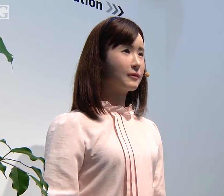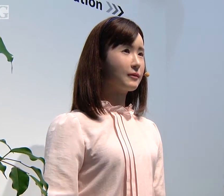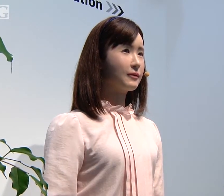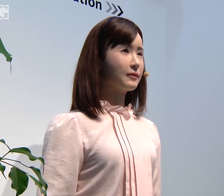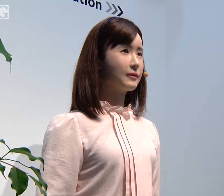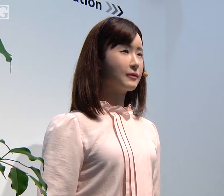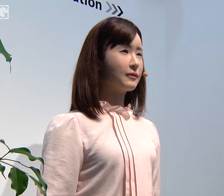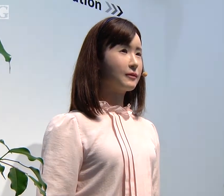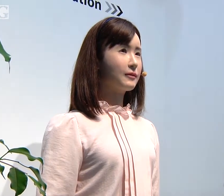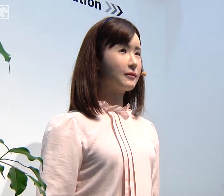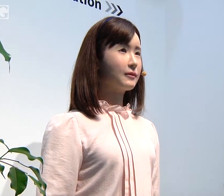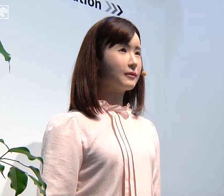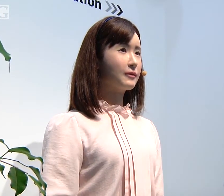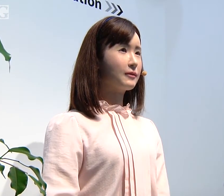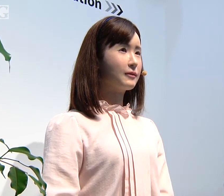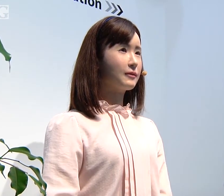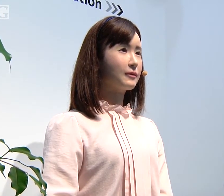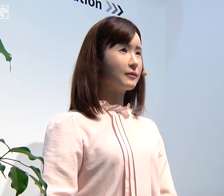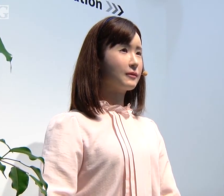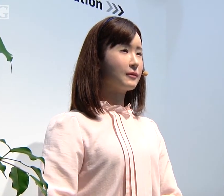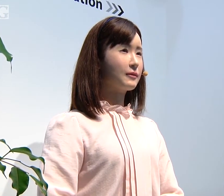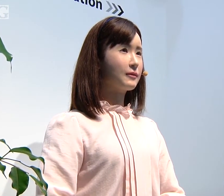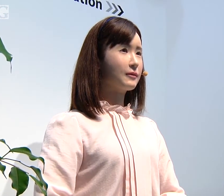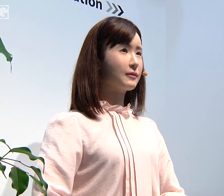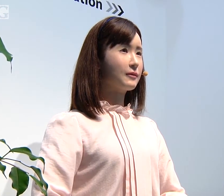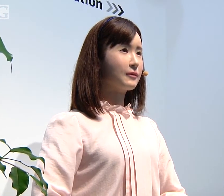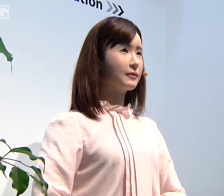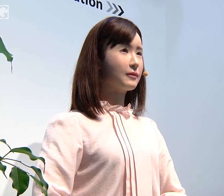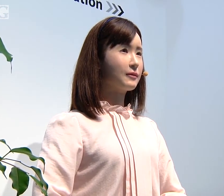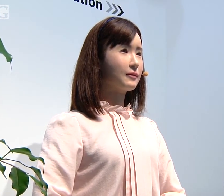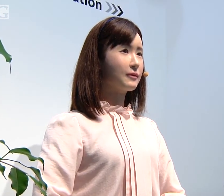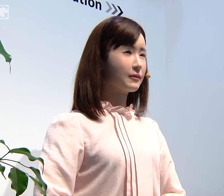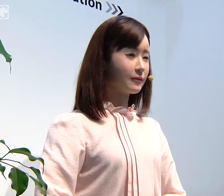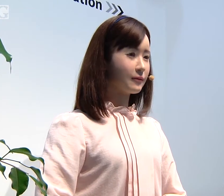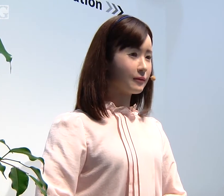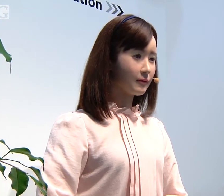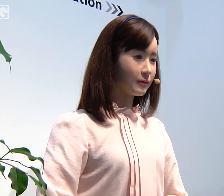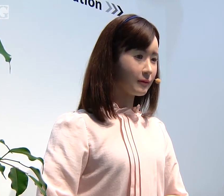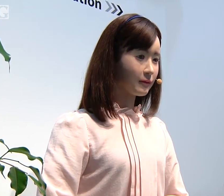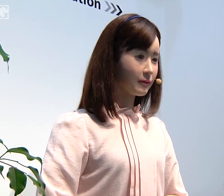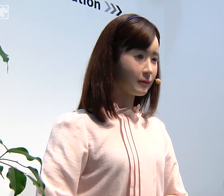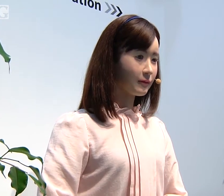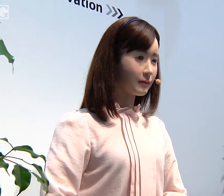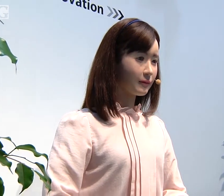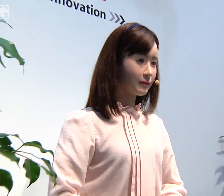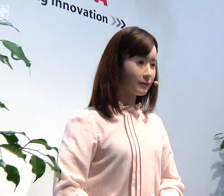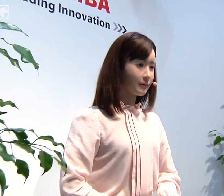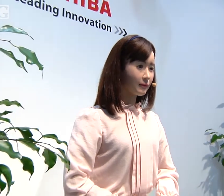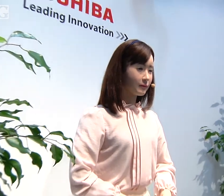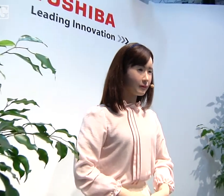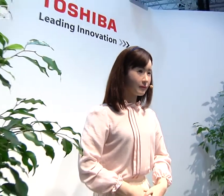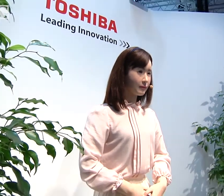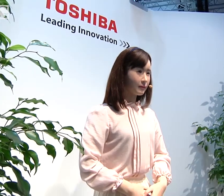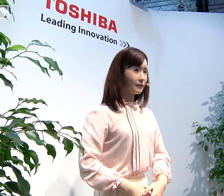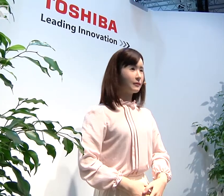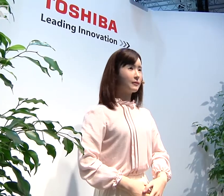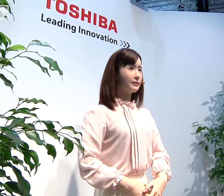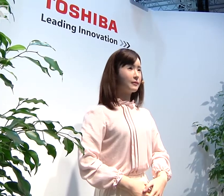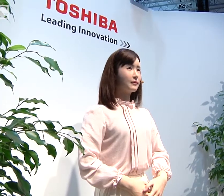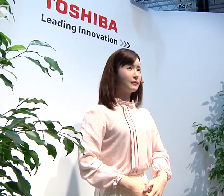her own and needs to be propped up. There are no plans to develop her lower half, but Takuda said it might be possible to add wheels so she could